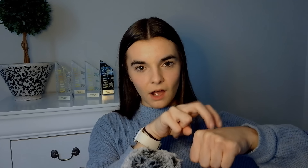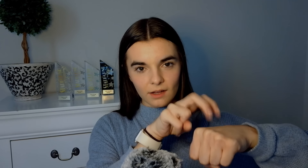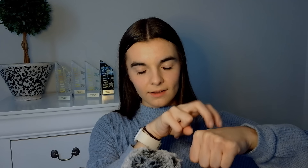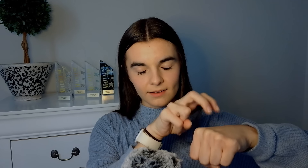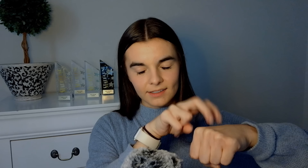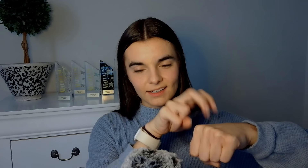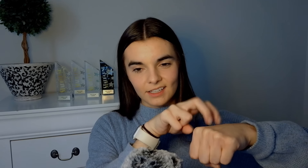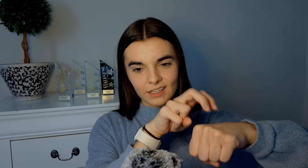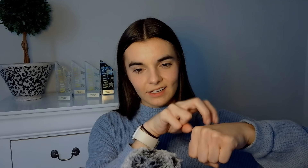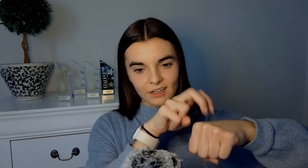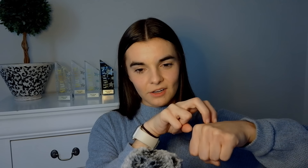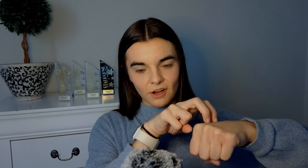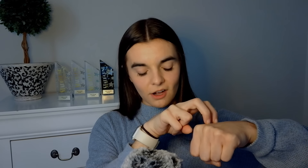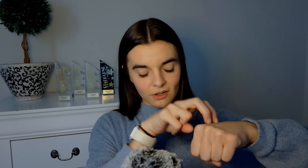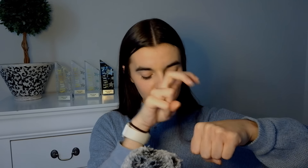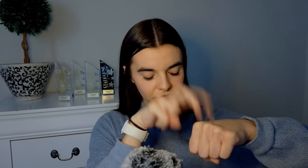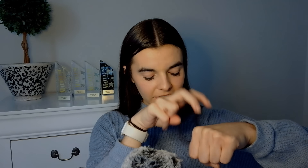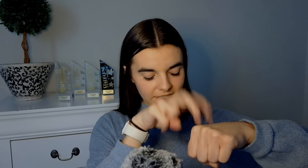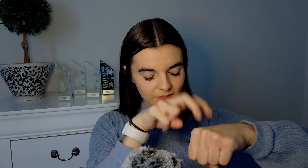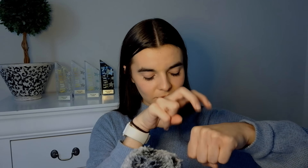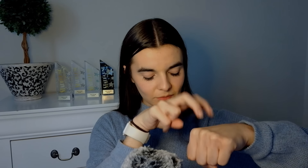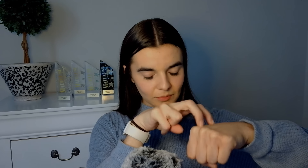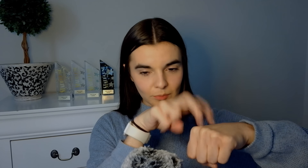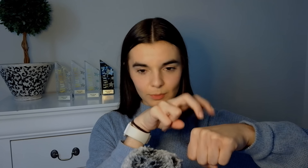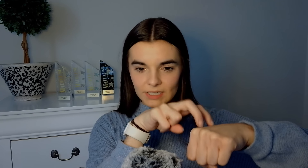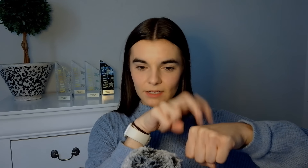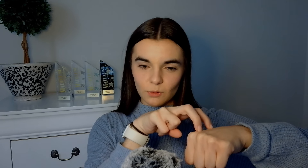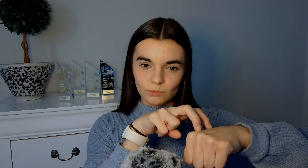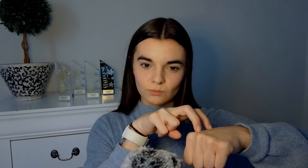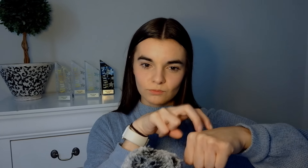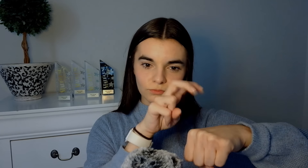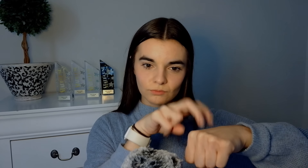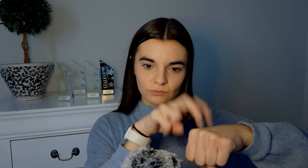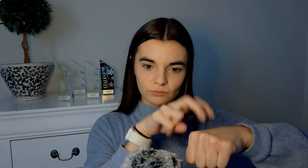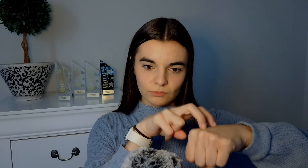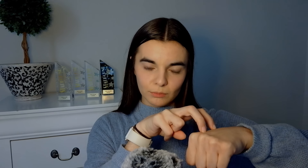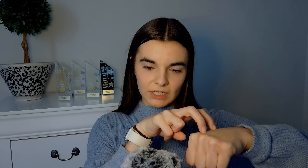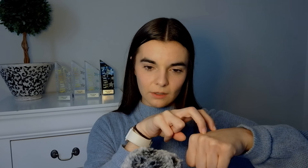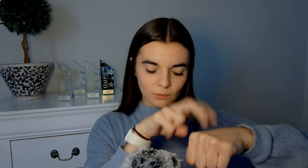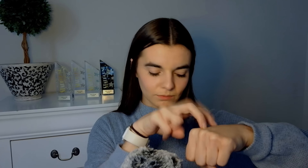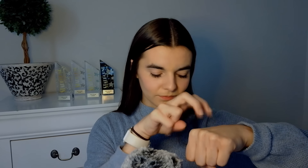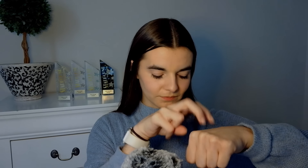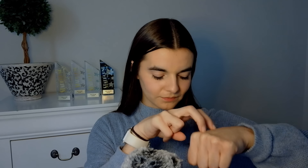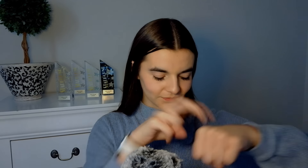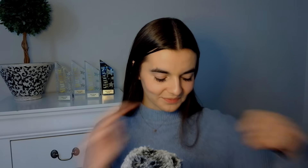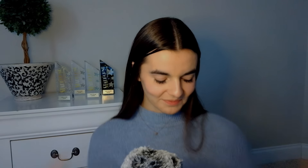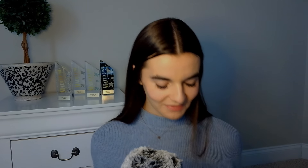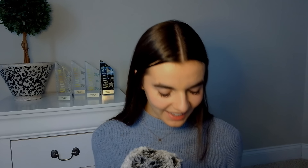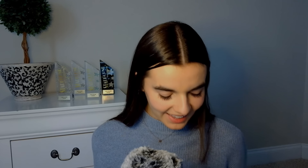knock on your fist. Potato. Potato.